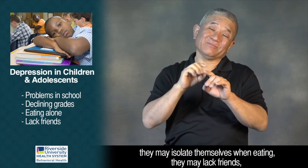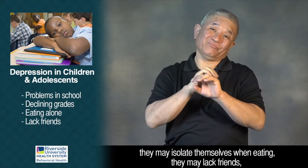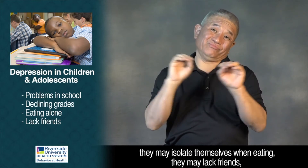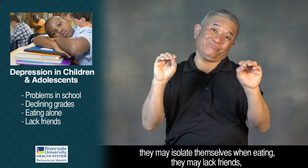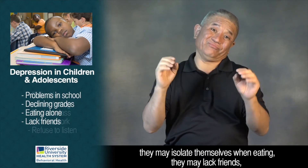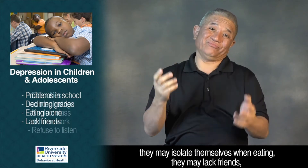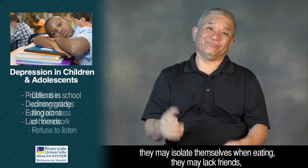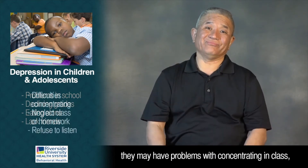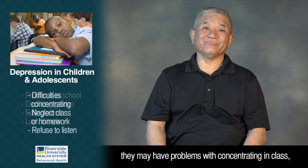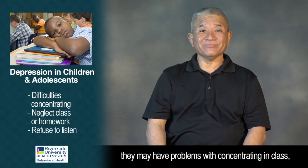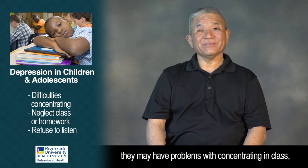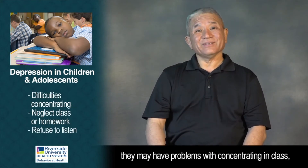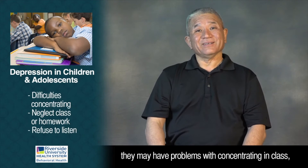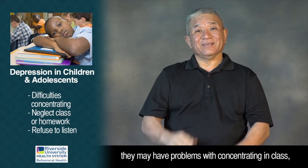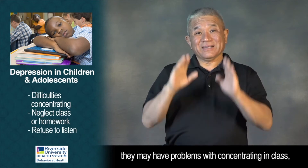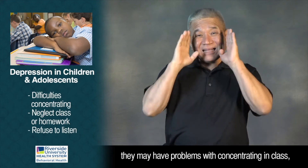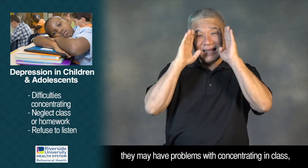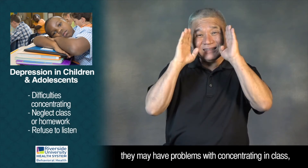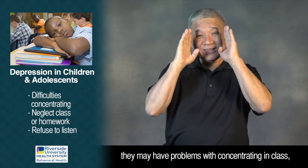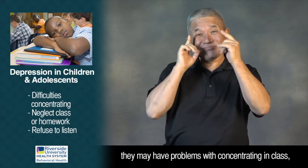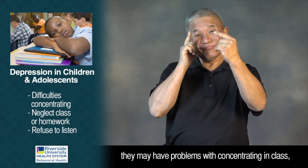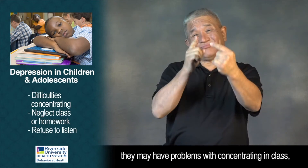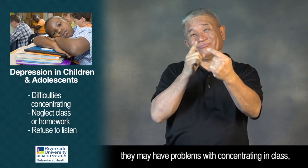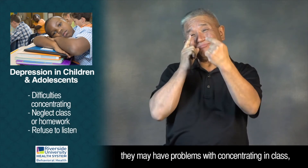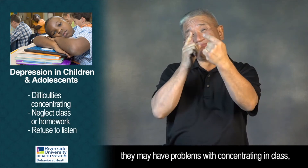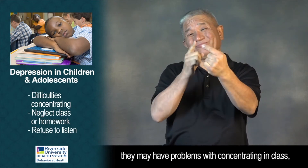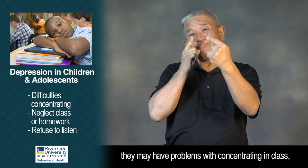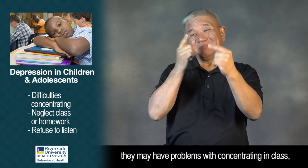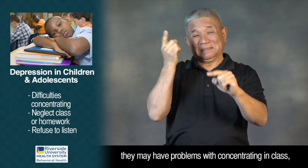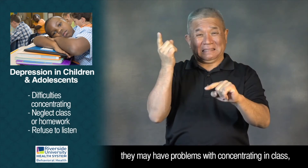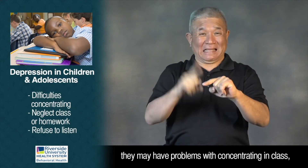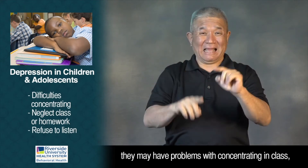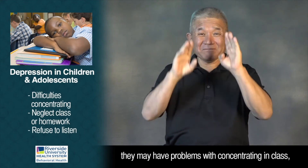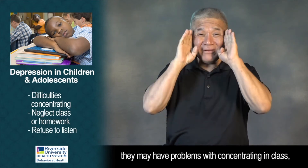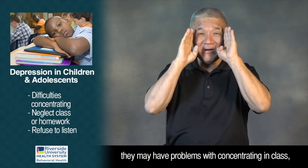may lack friends. They may have problems with concentrating in class.